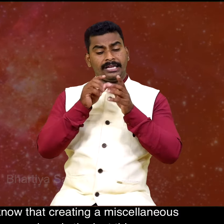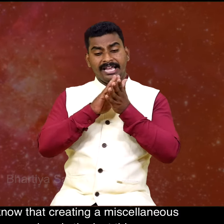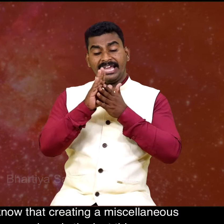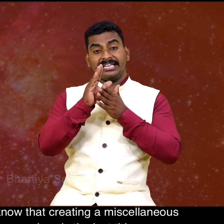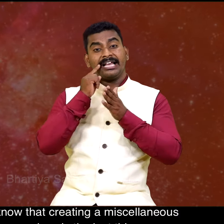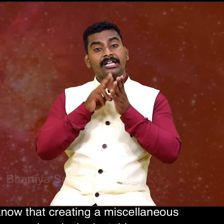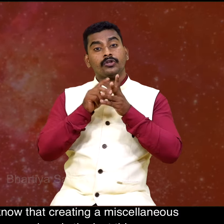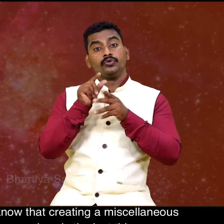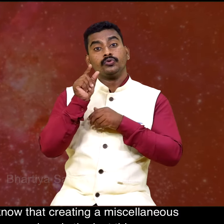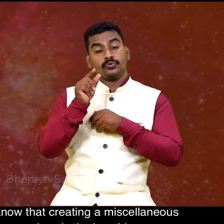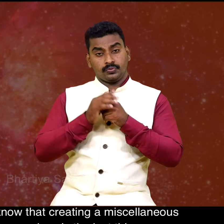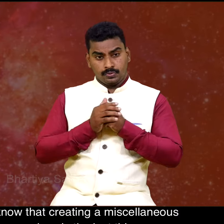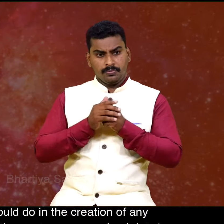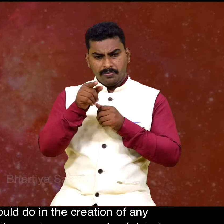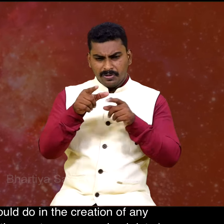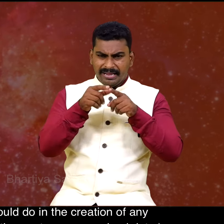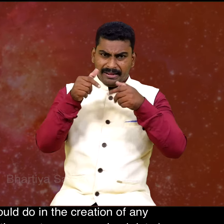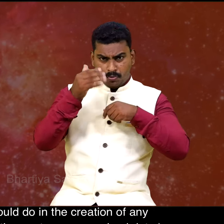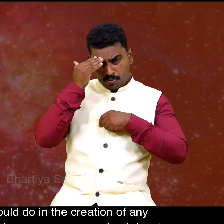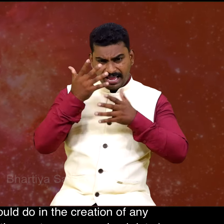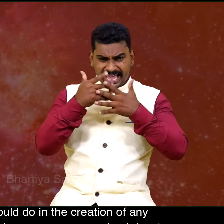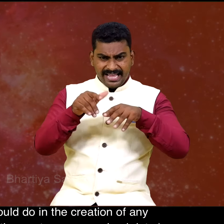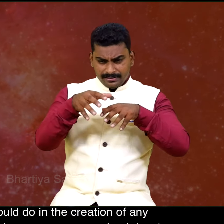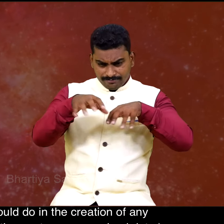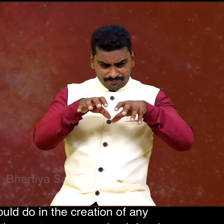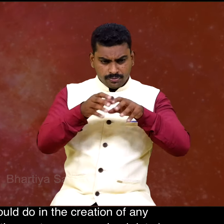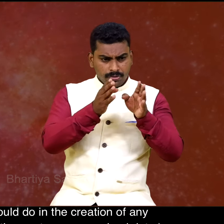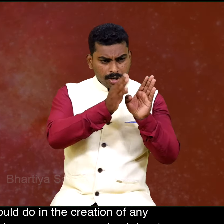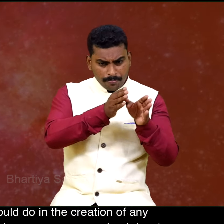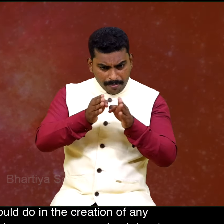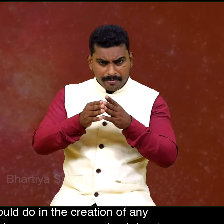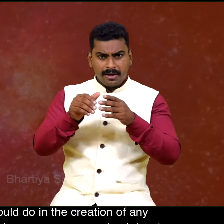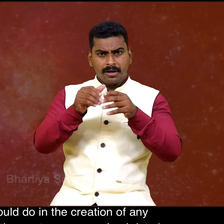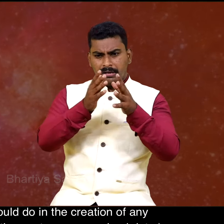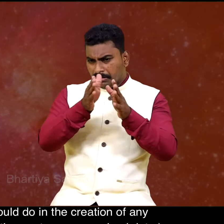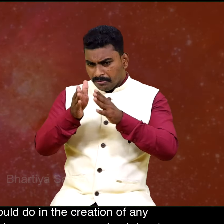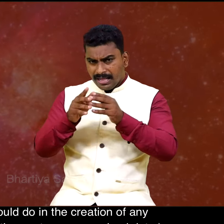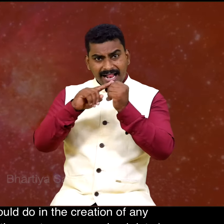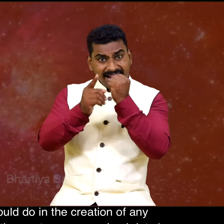thing we should do in the creation of any classification system or